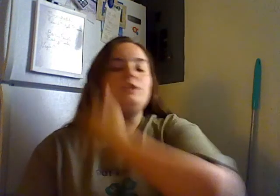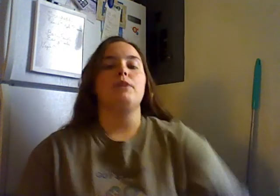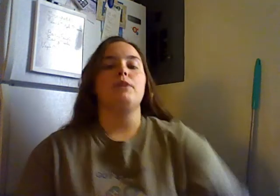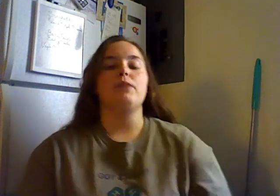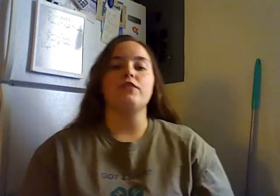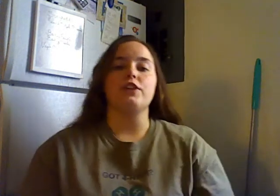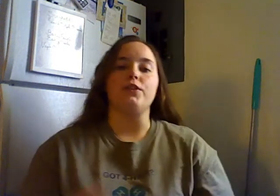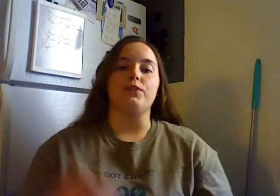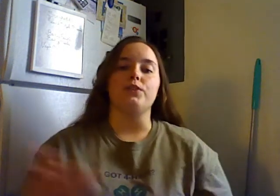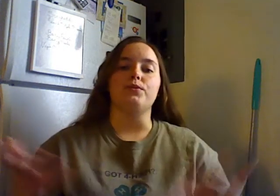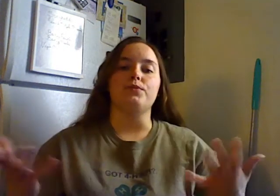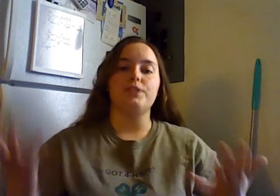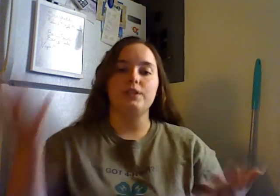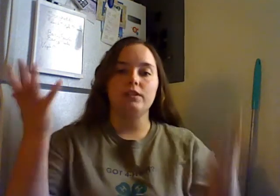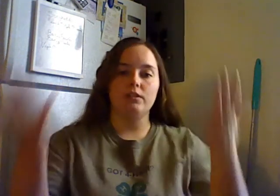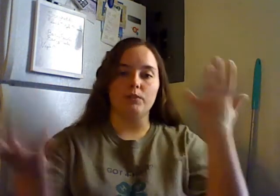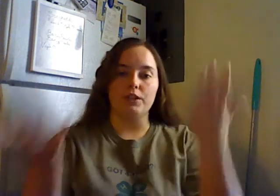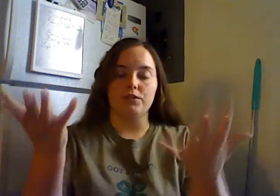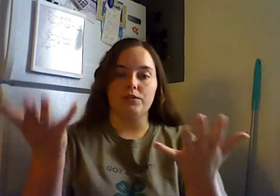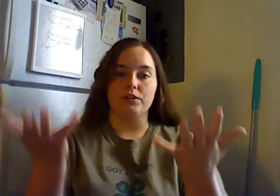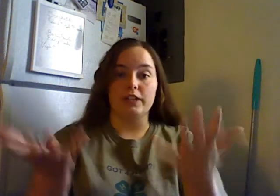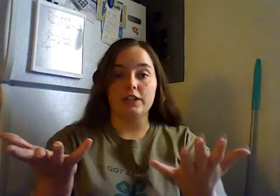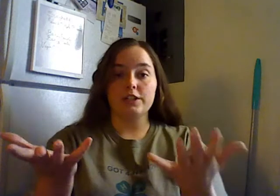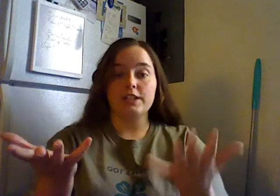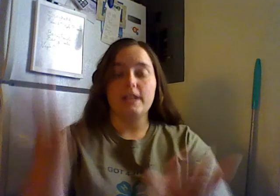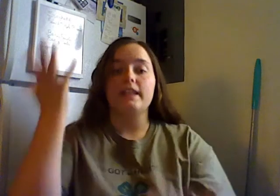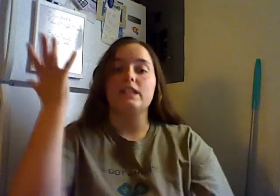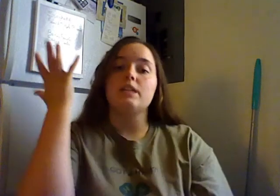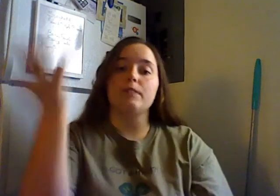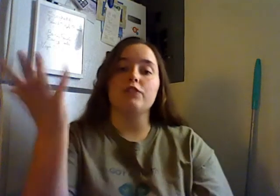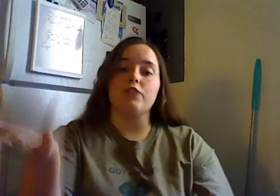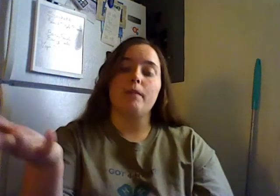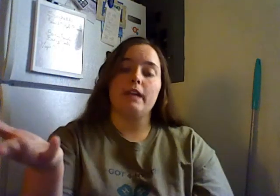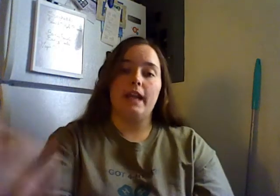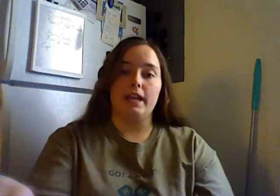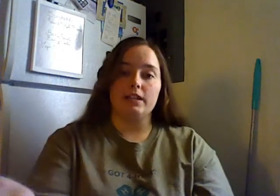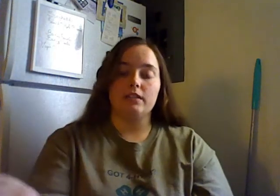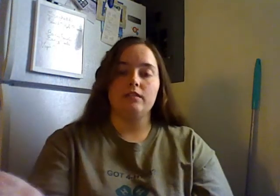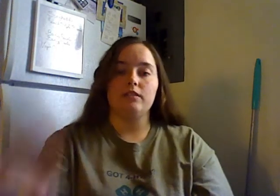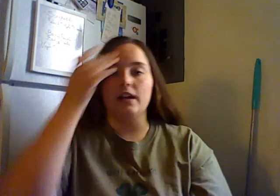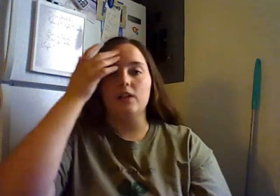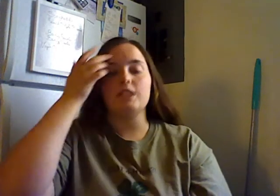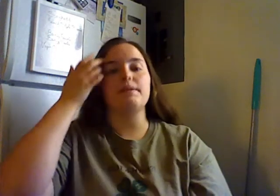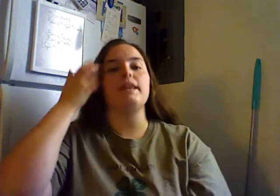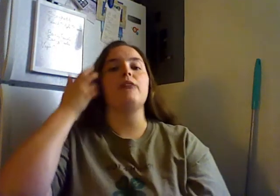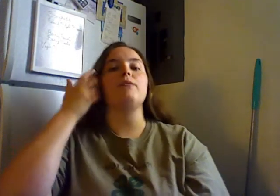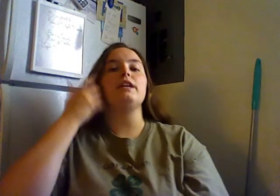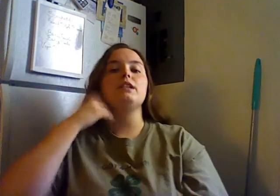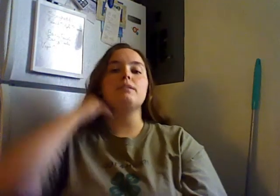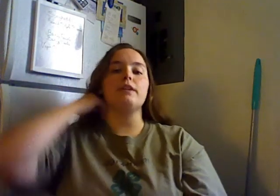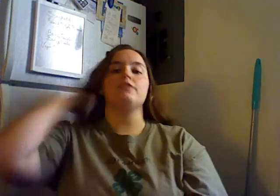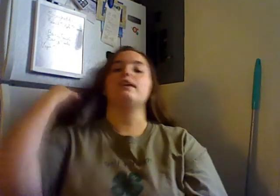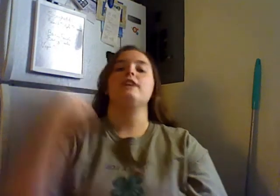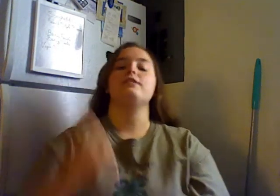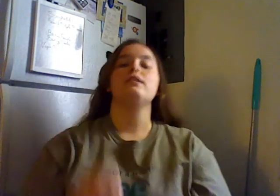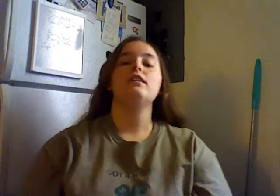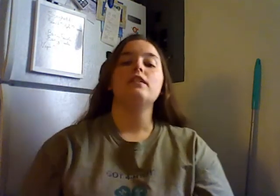But whatever you use when you do your letters, that's going to be your dominant hand. And I'll explain that when we get into some other signs.